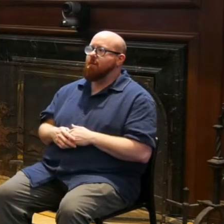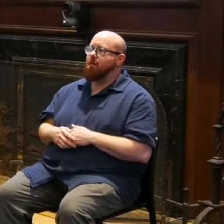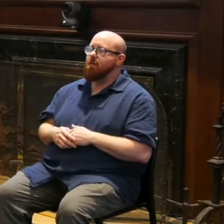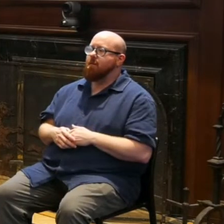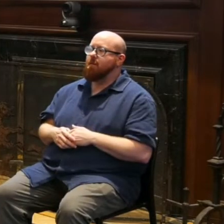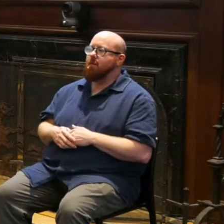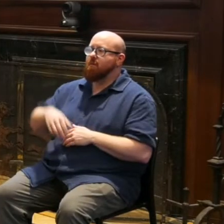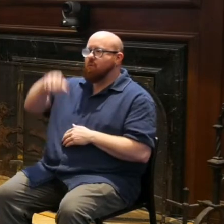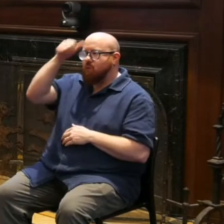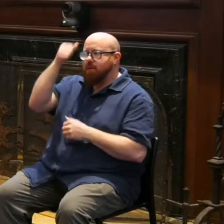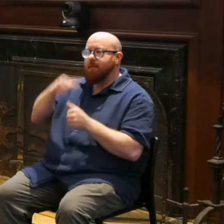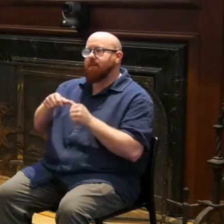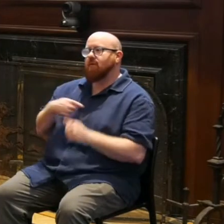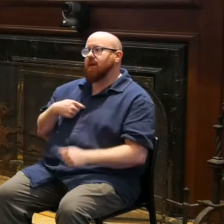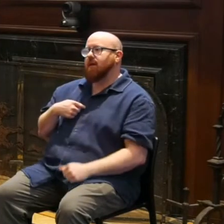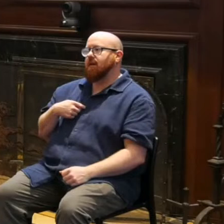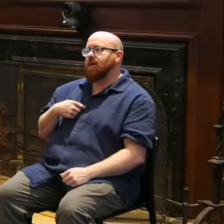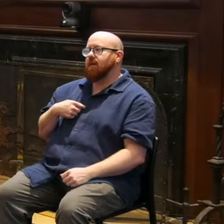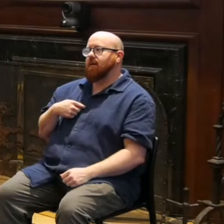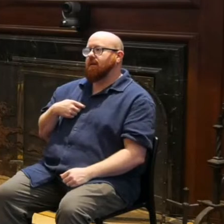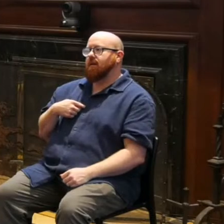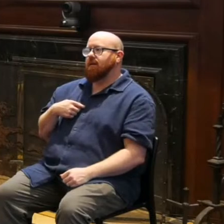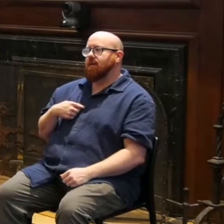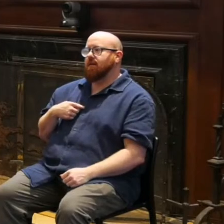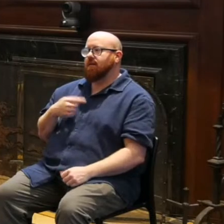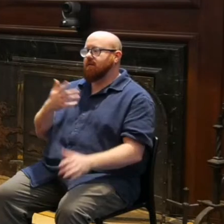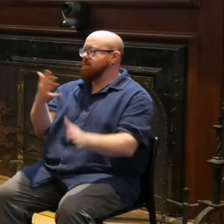remember me.